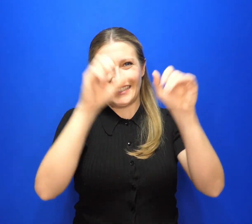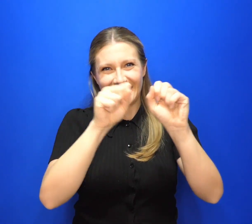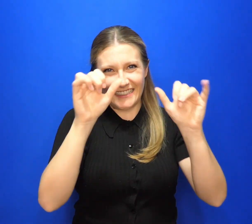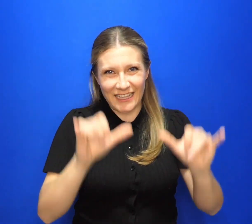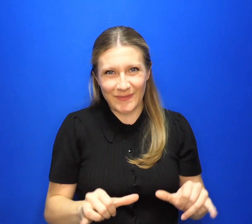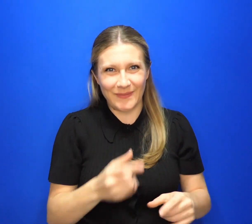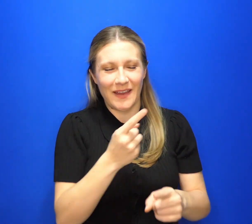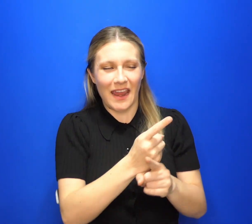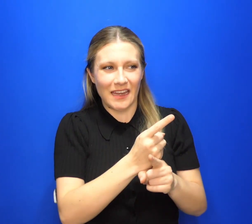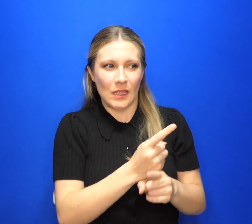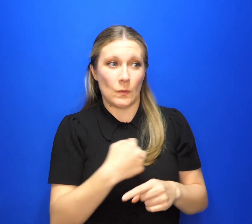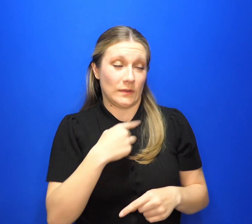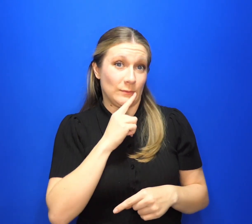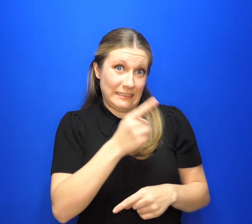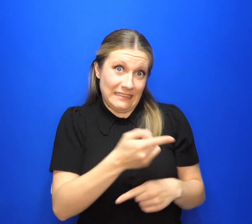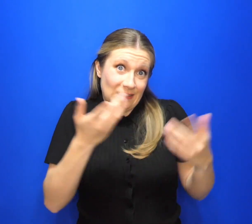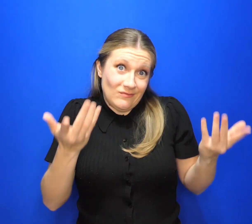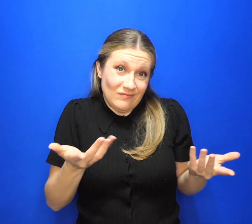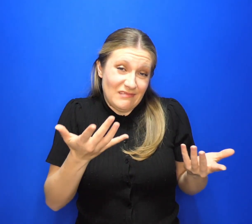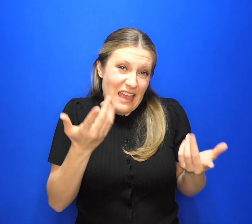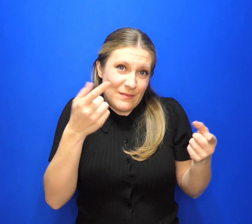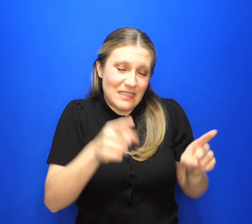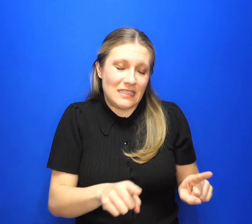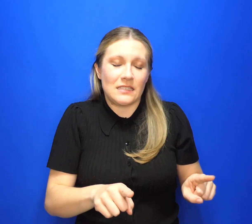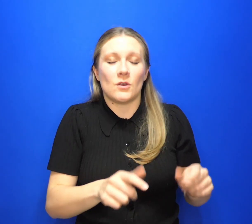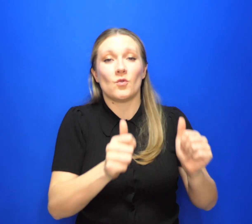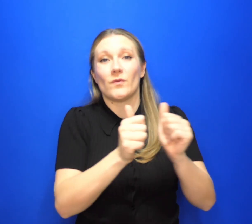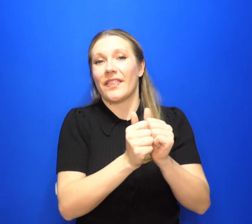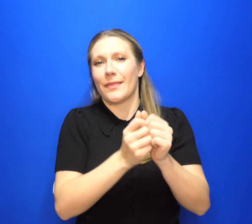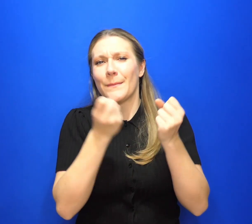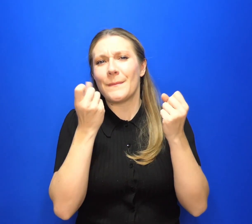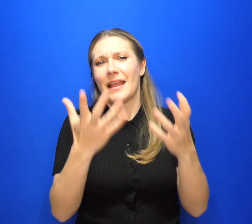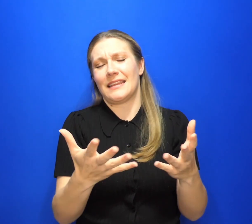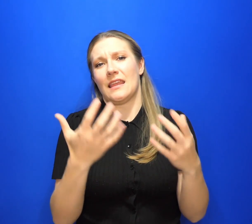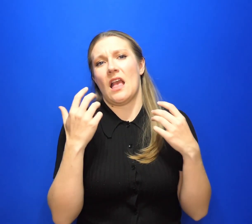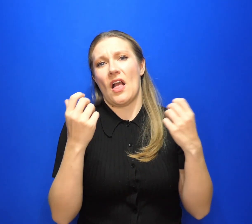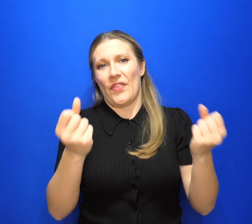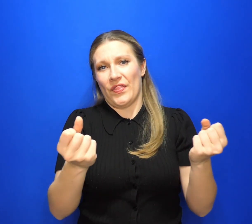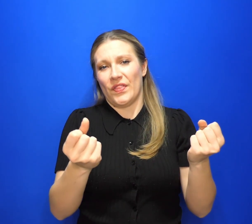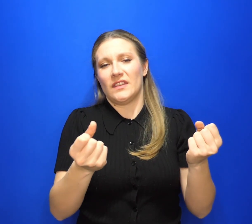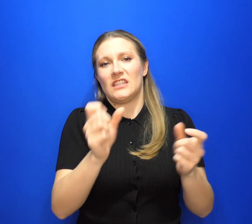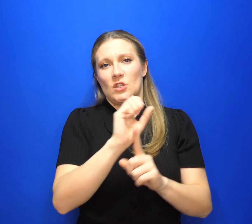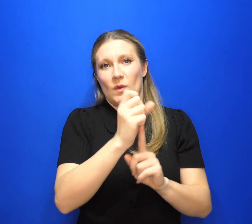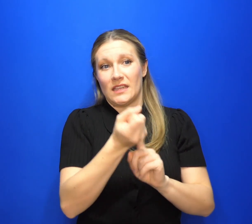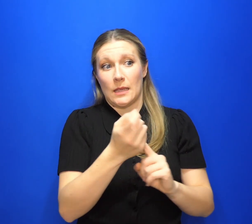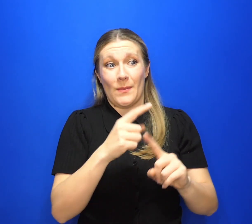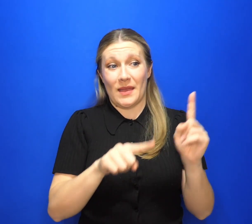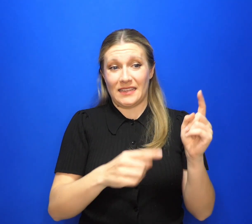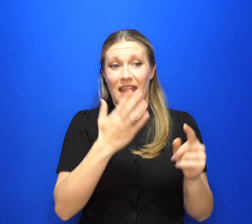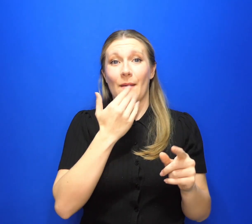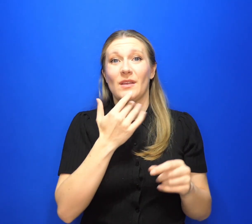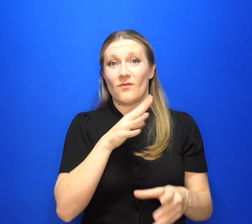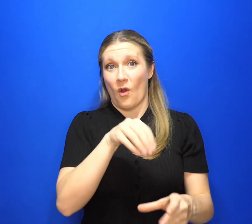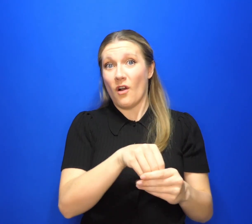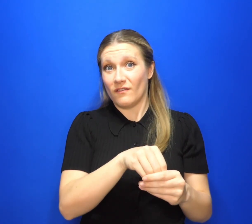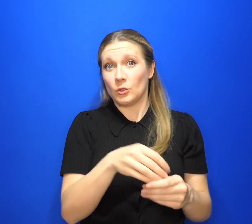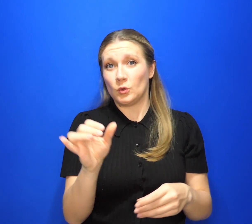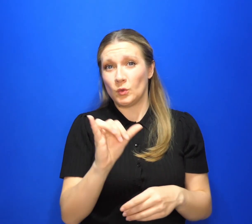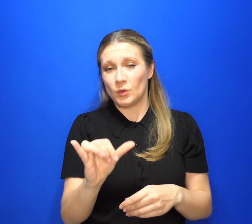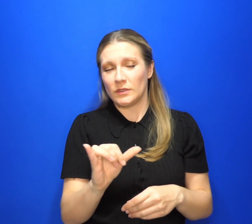And we really are in terms of many health conditions, but diabetes included. There's still a